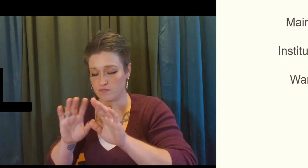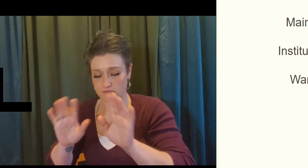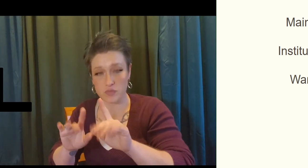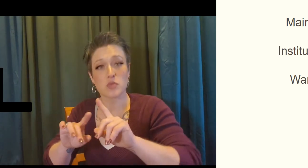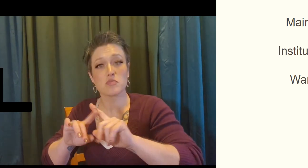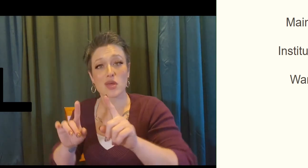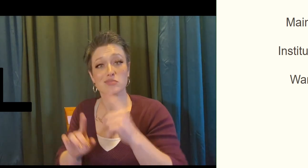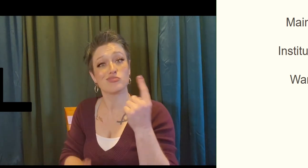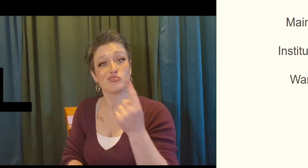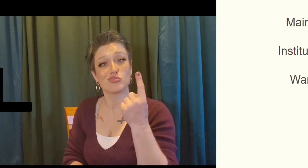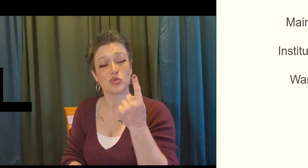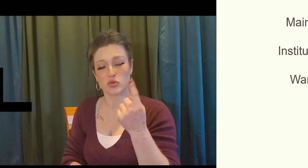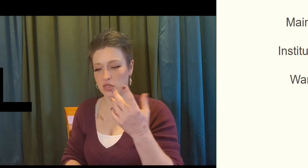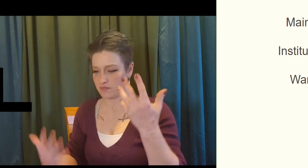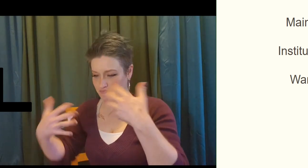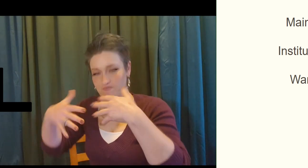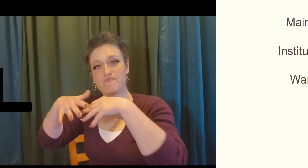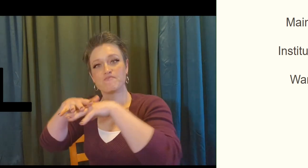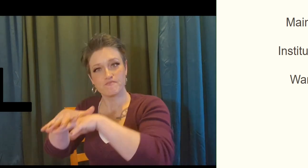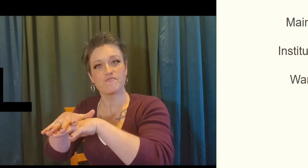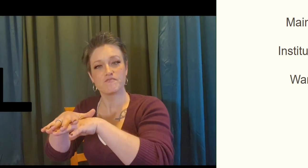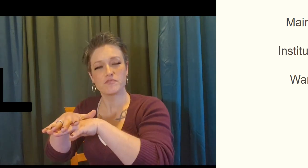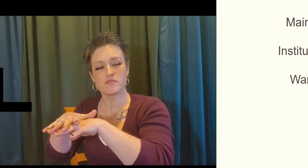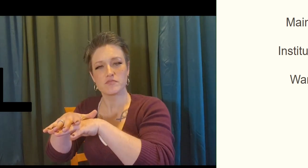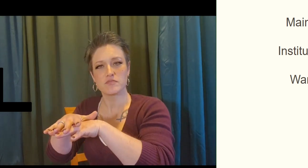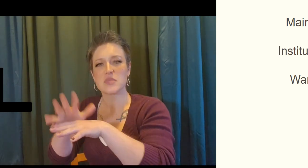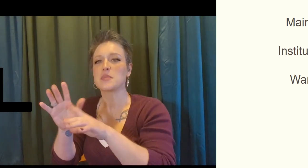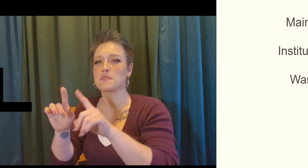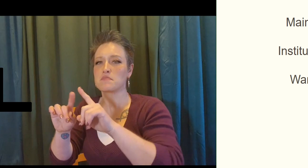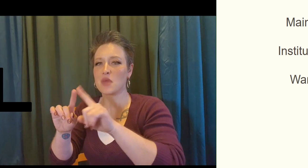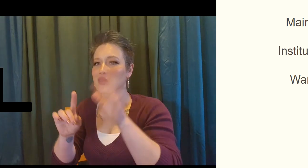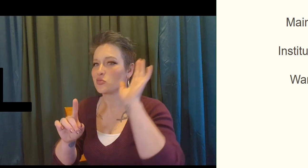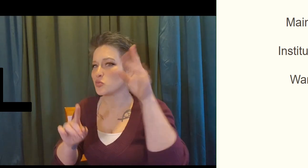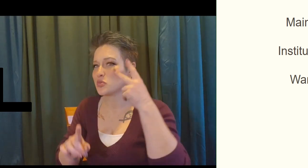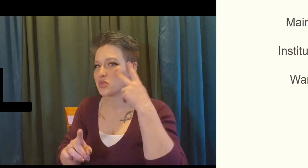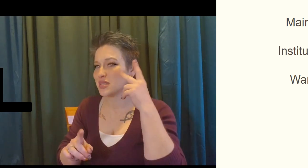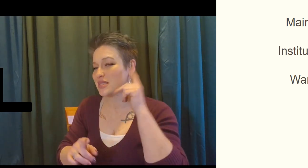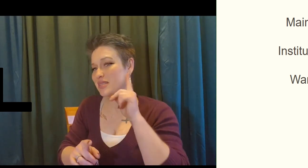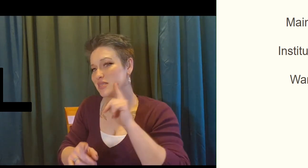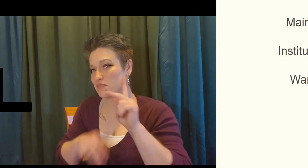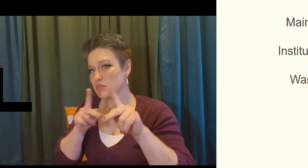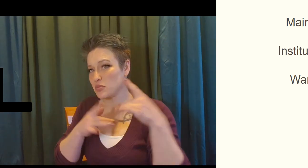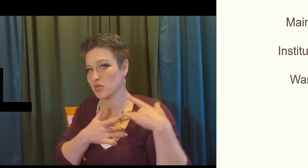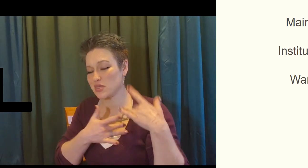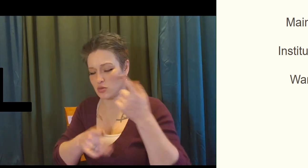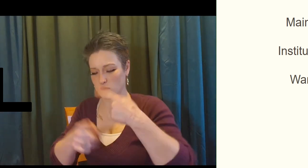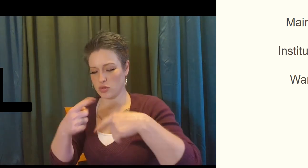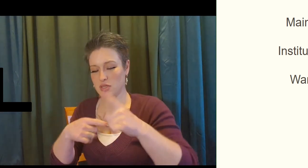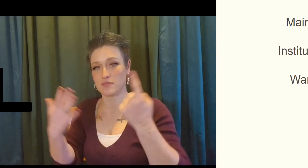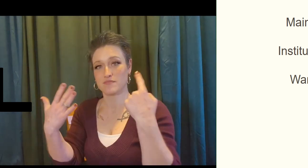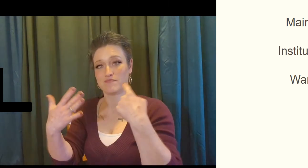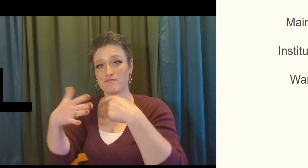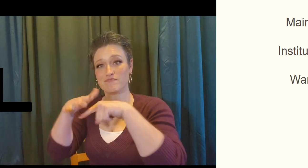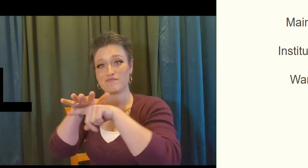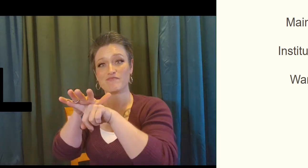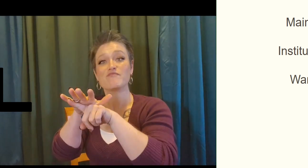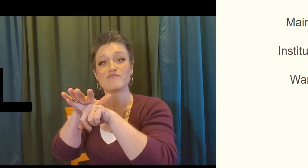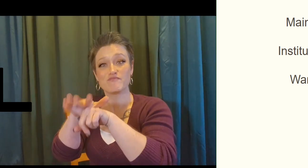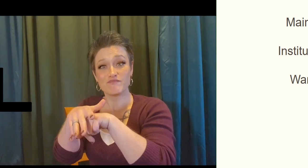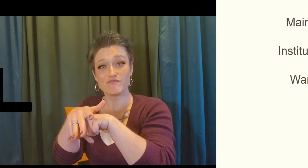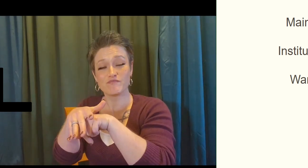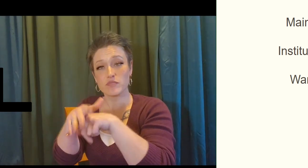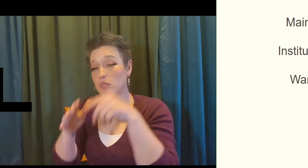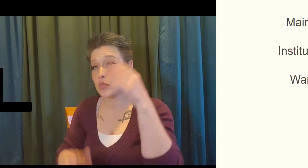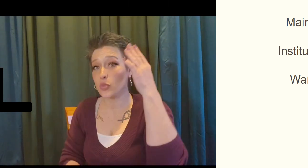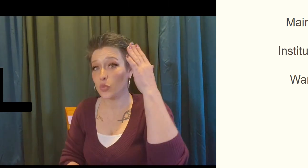It's not a special school, it's not a special program, but it means that you're interacting with everyone. But you will see deaf